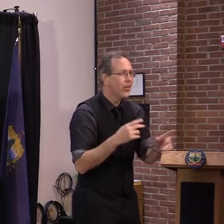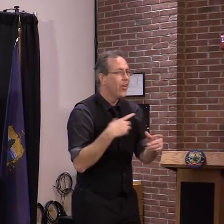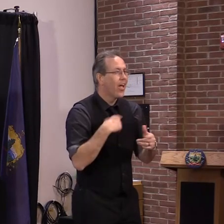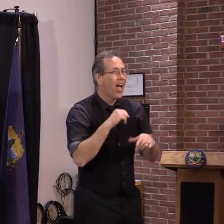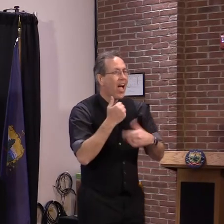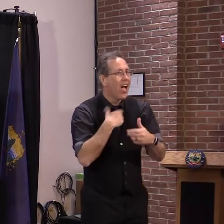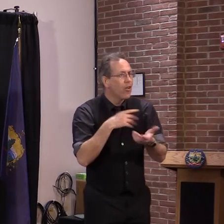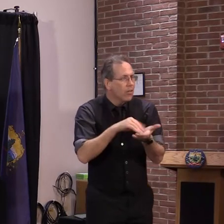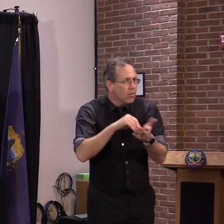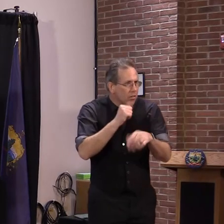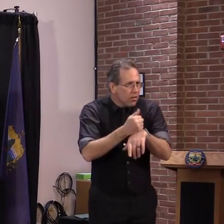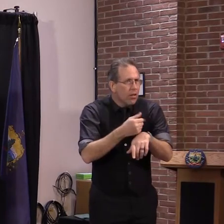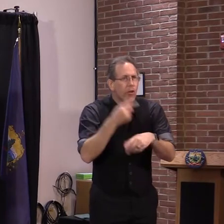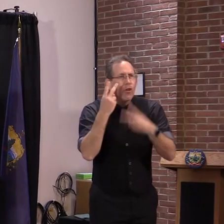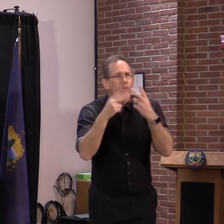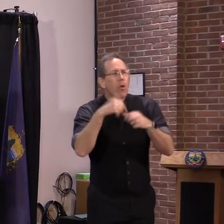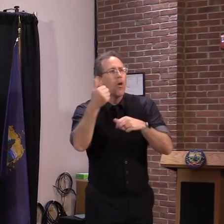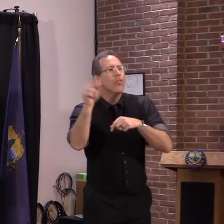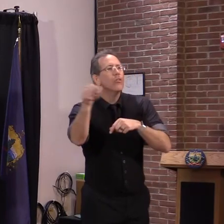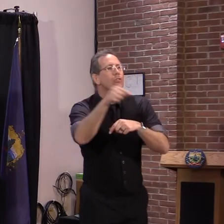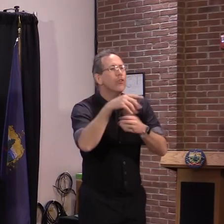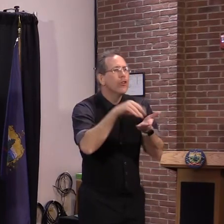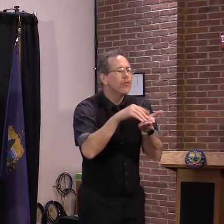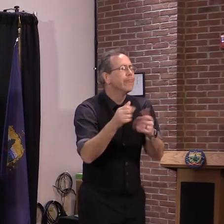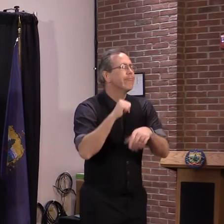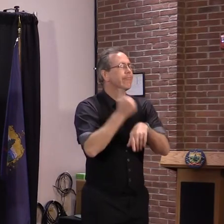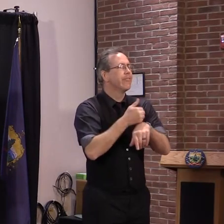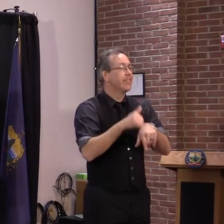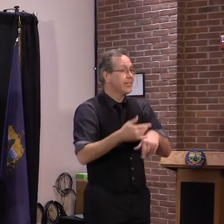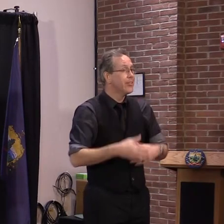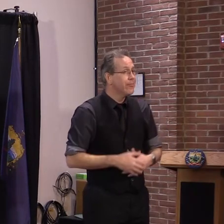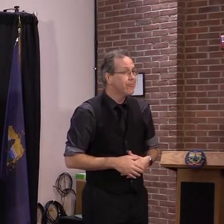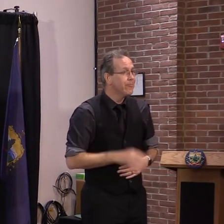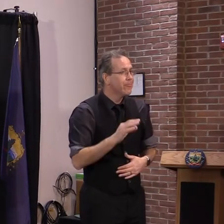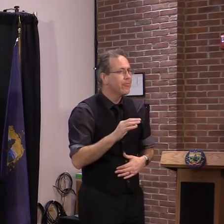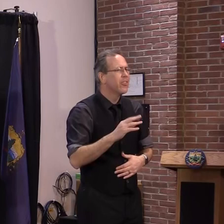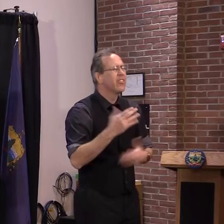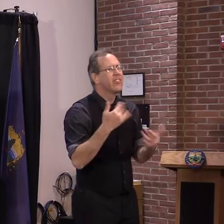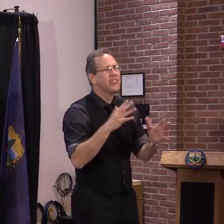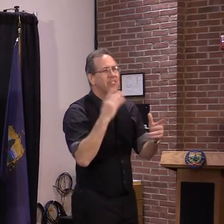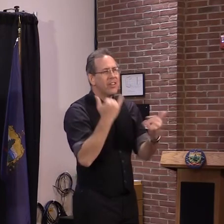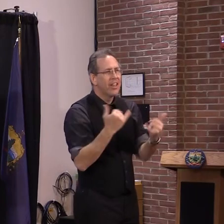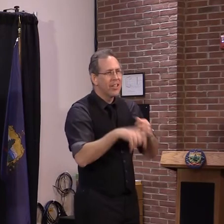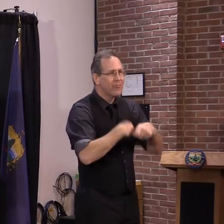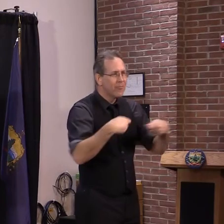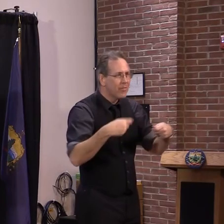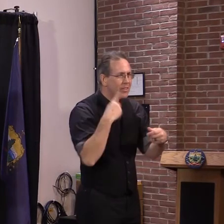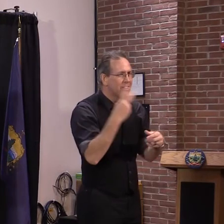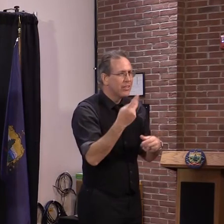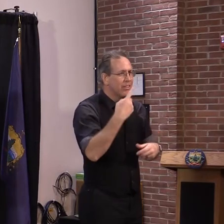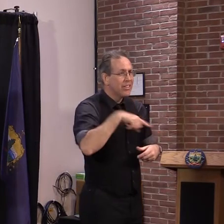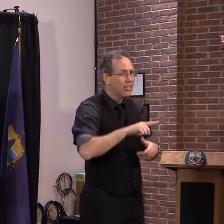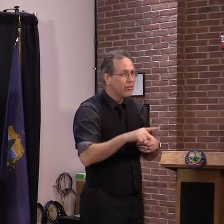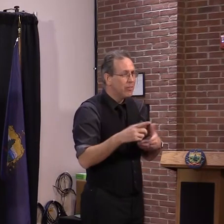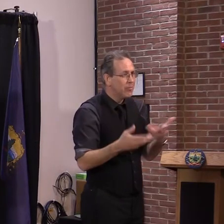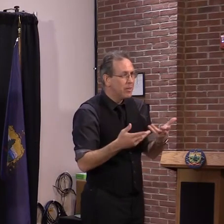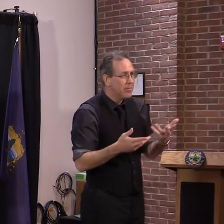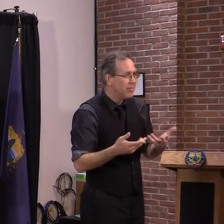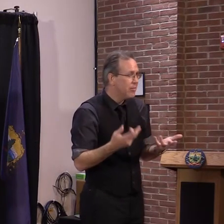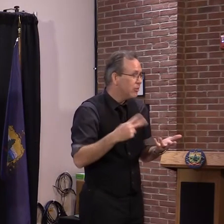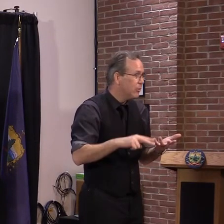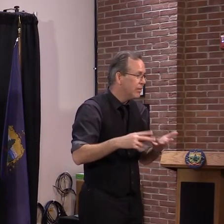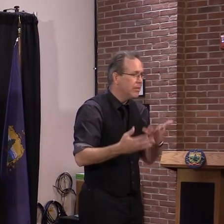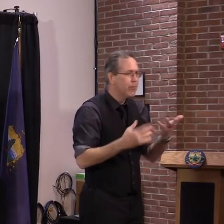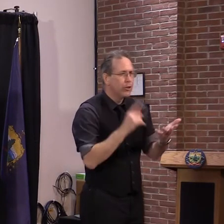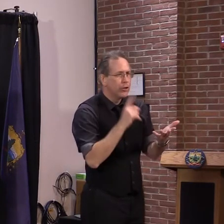that, we'll see you again at some point. I'm not sure if we're meeting next week or not. That'll be determined because it's